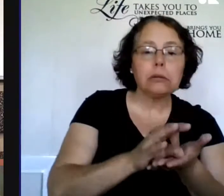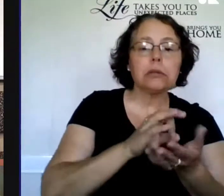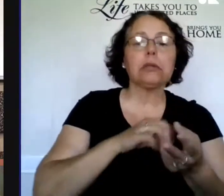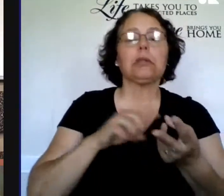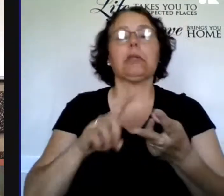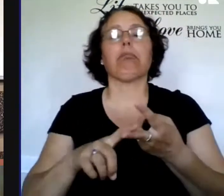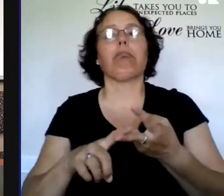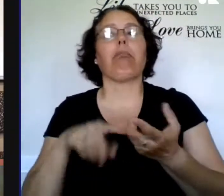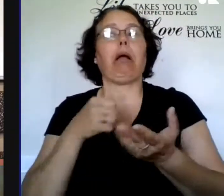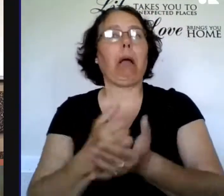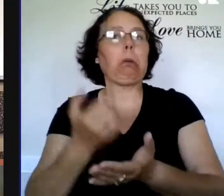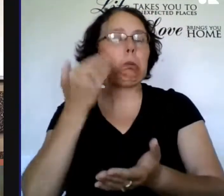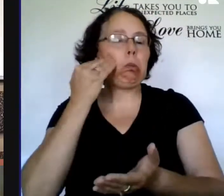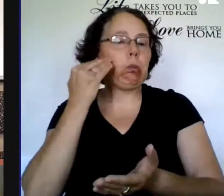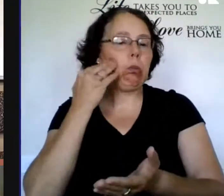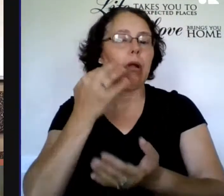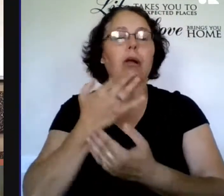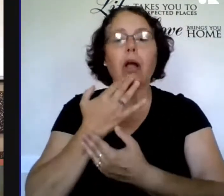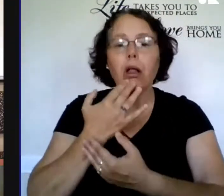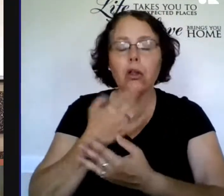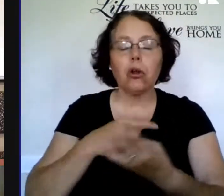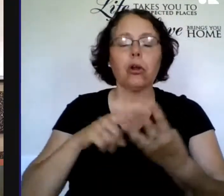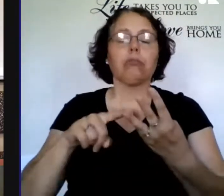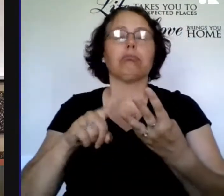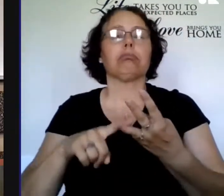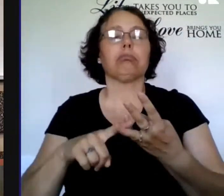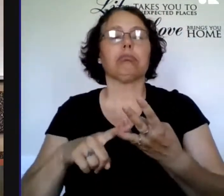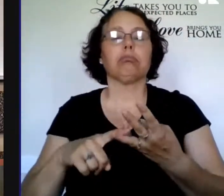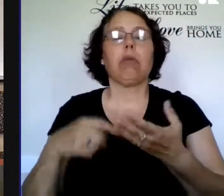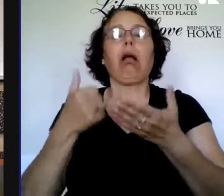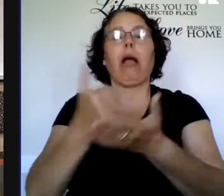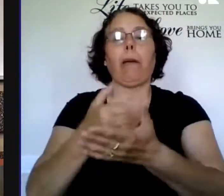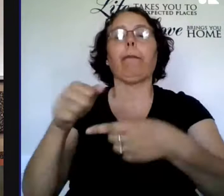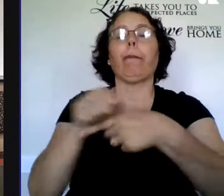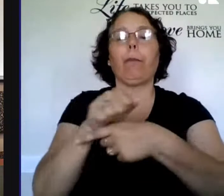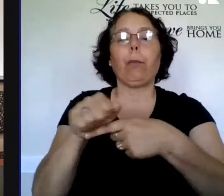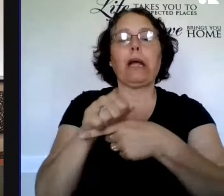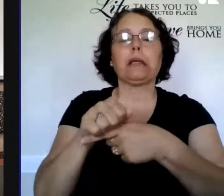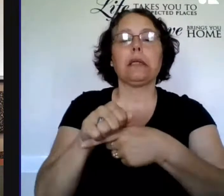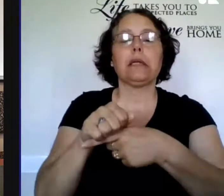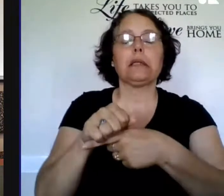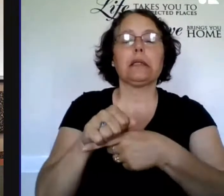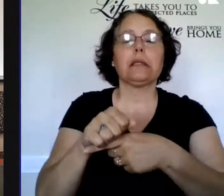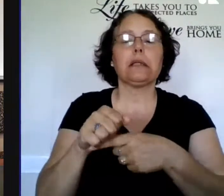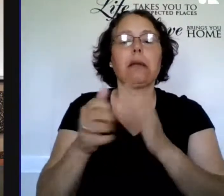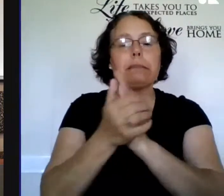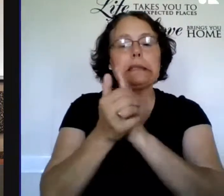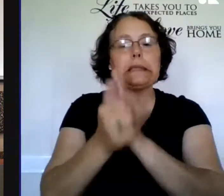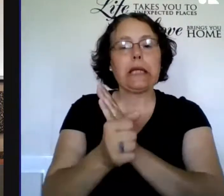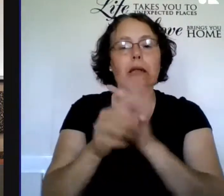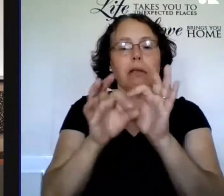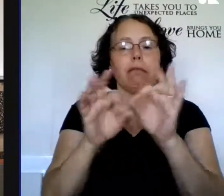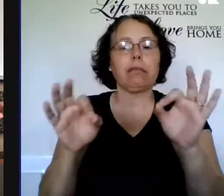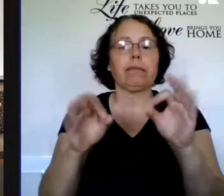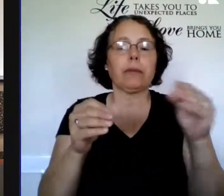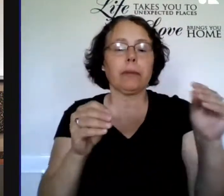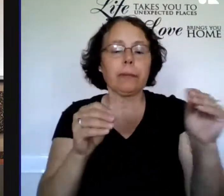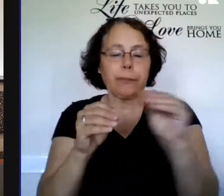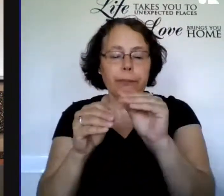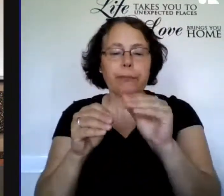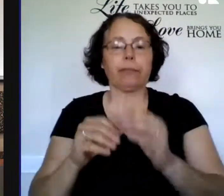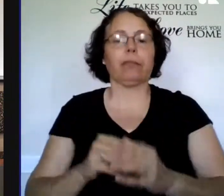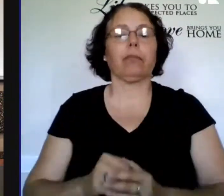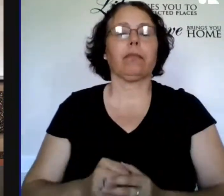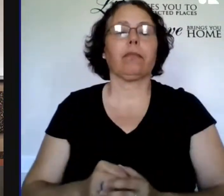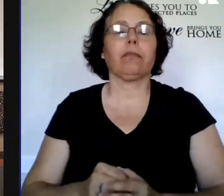that they need for writing. The last thing I wanted to share with you today is some read-alikes, some books that you